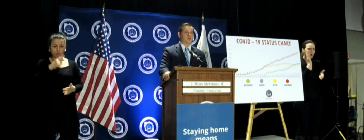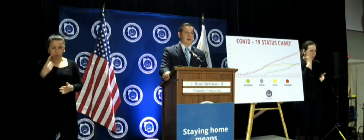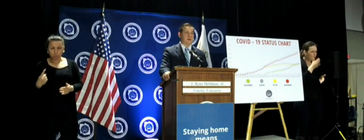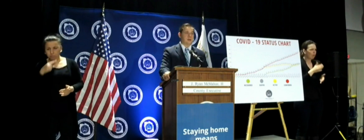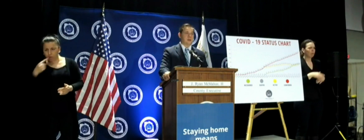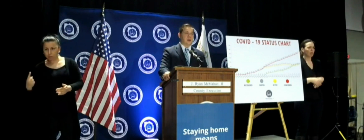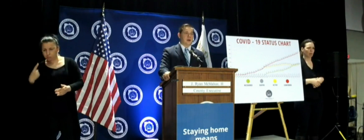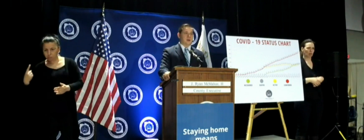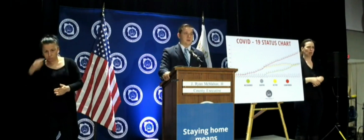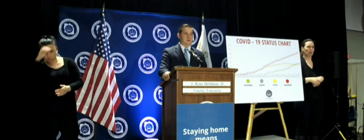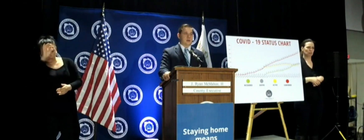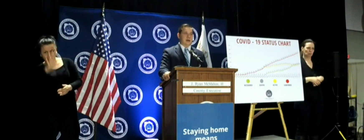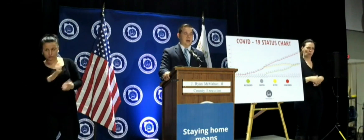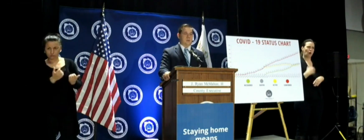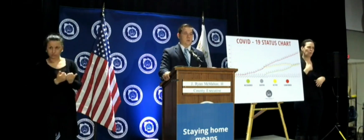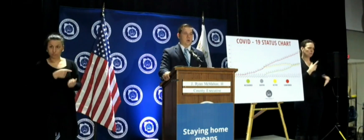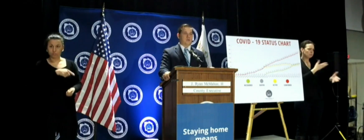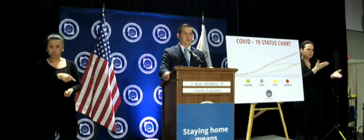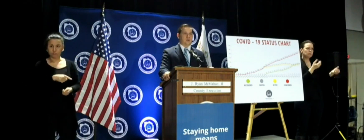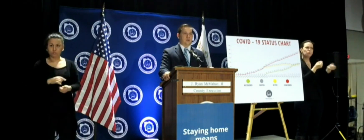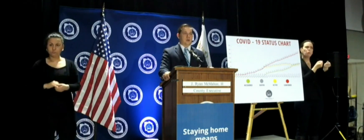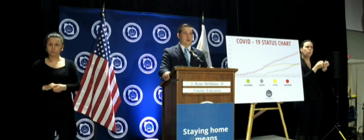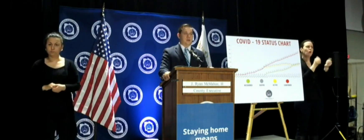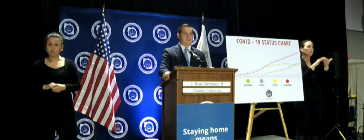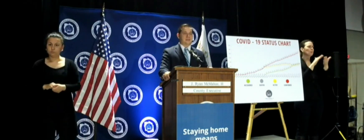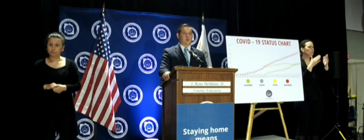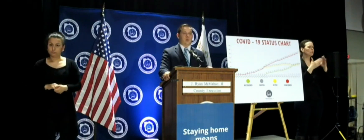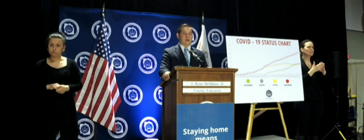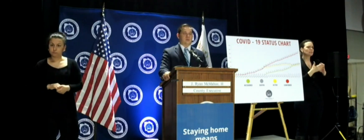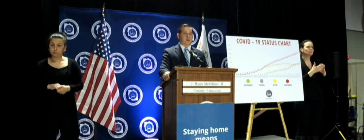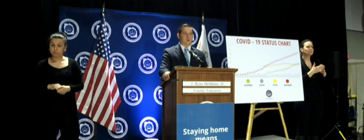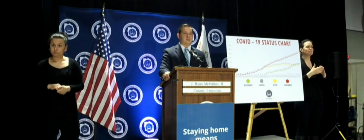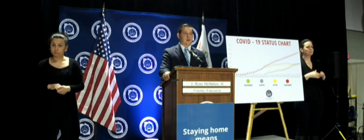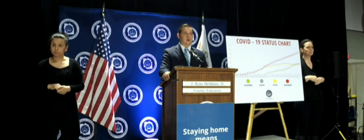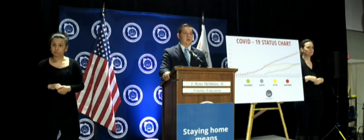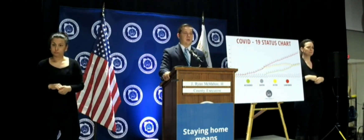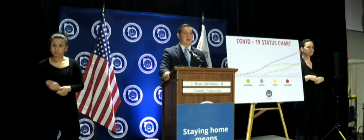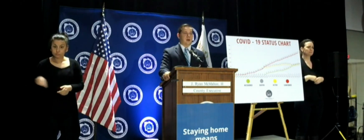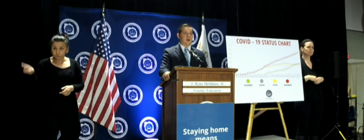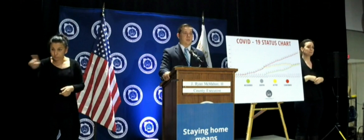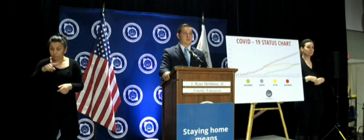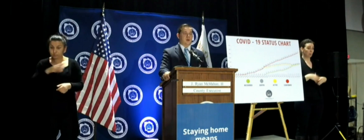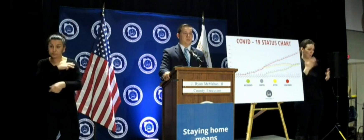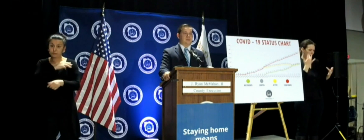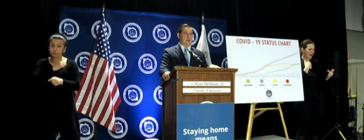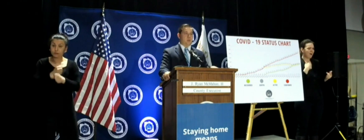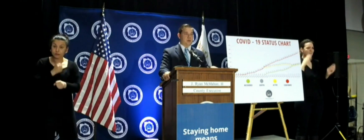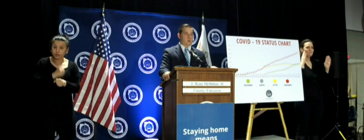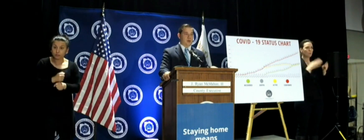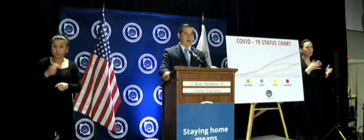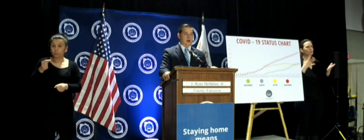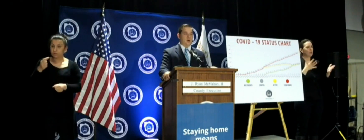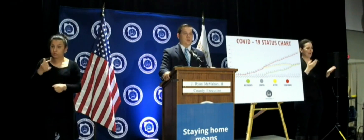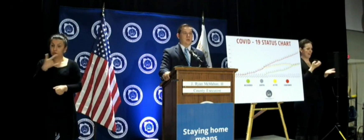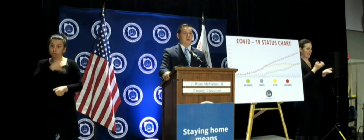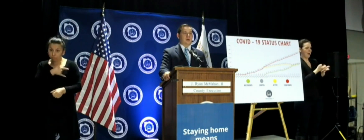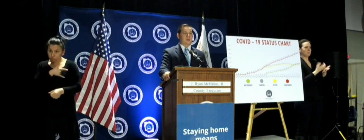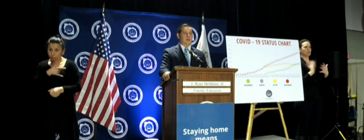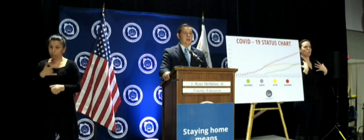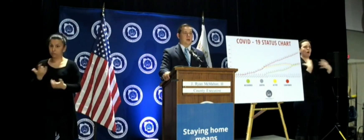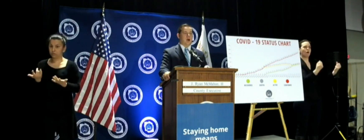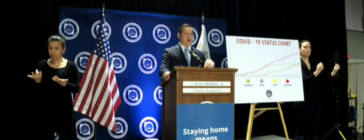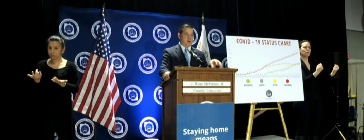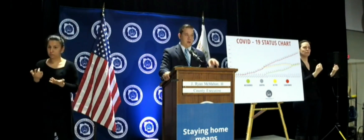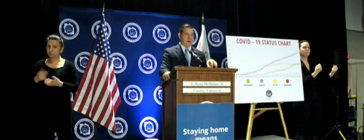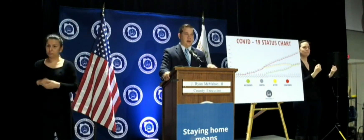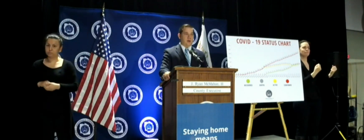to promote that, because economic recovery doesn't need to wait for a restart. There's companies operating right now